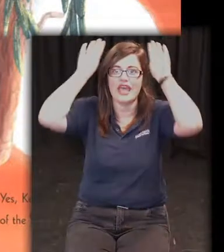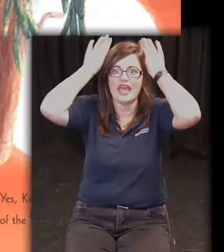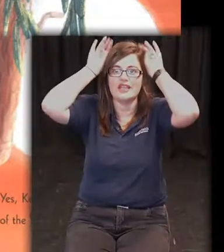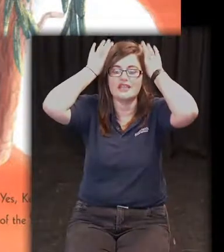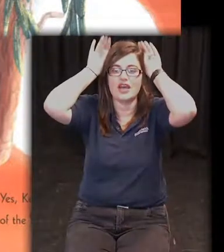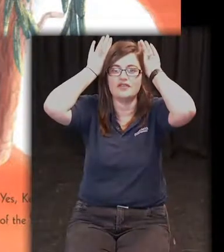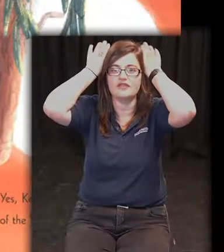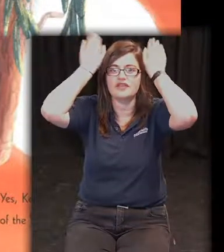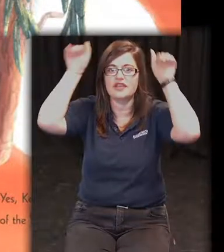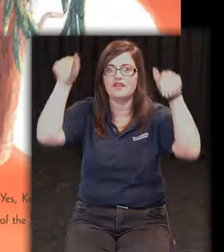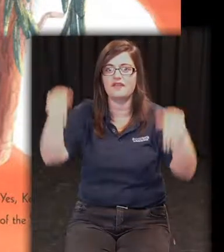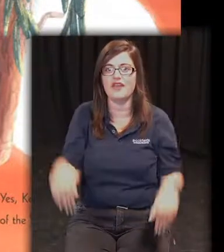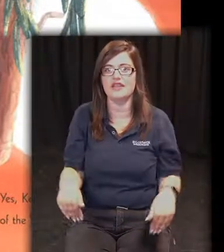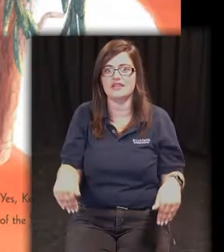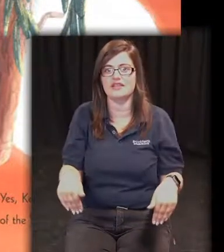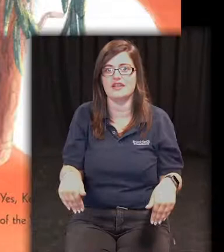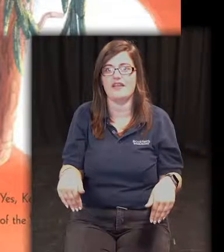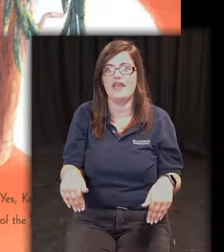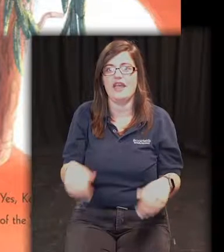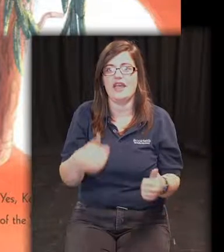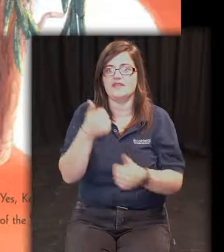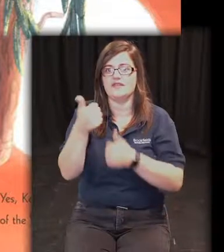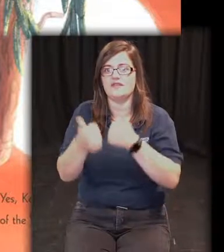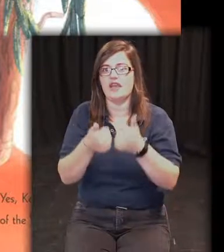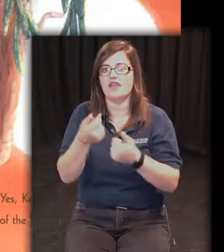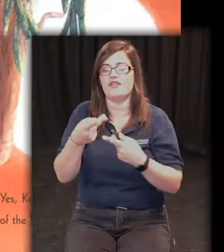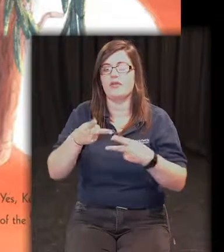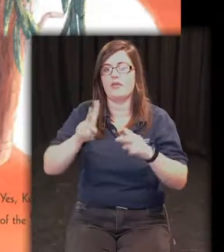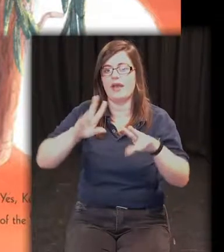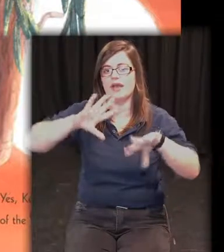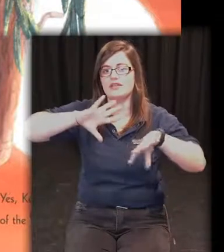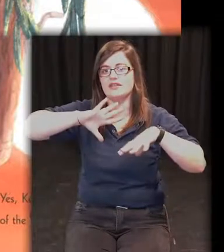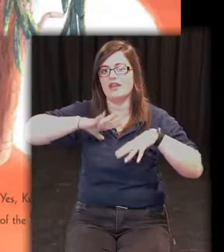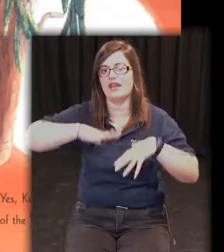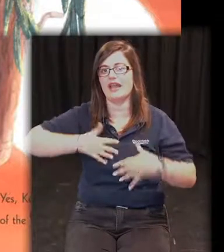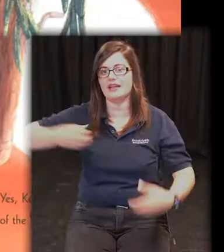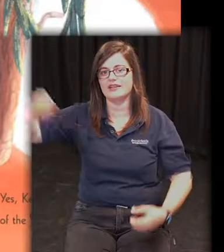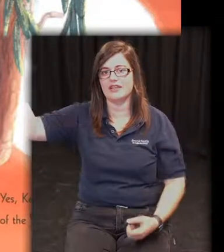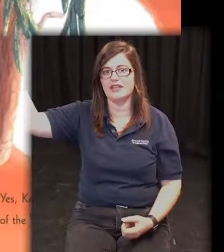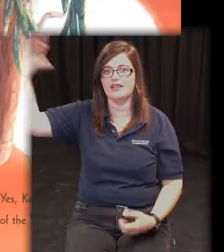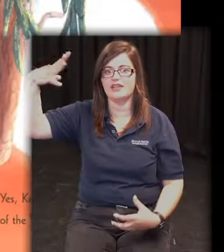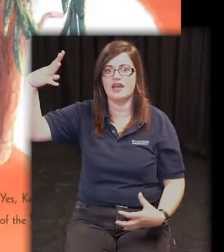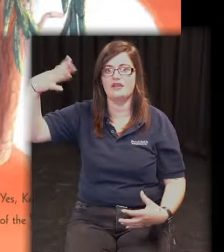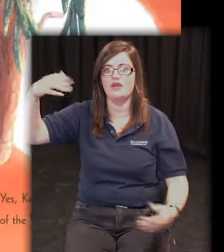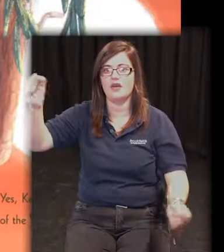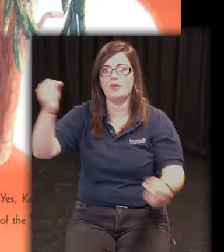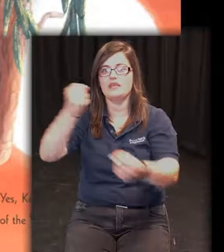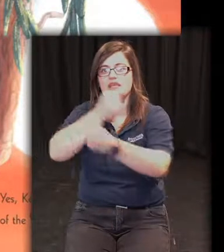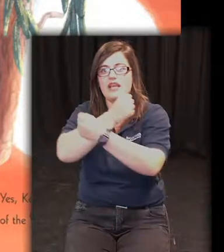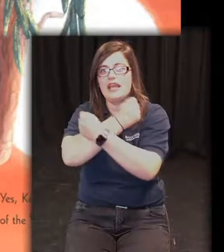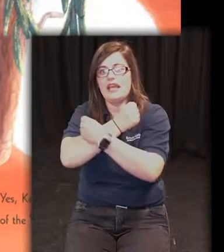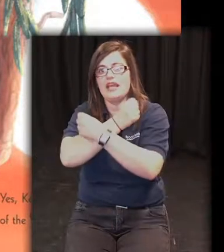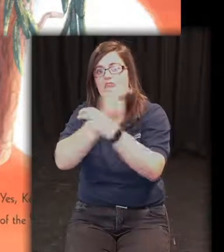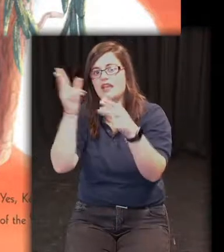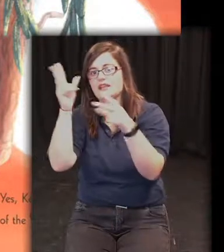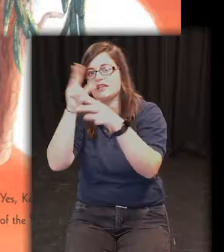ear tufts to feet. His favourite way to relax in the sun was to cling and to